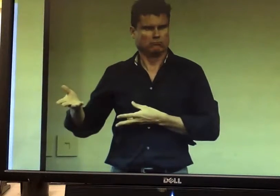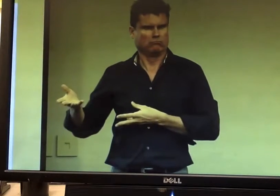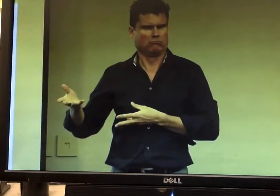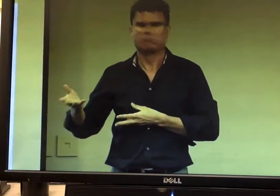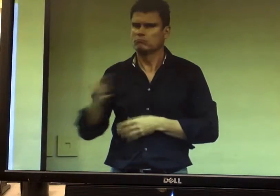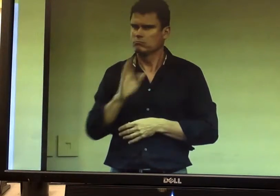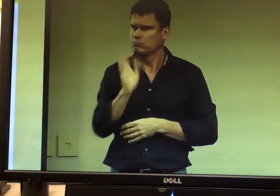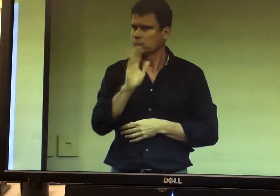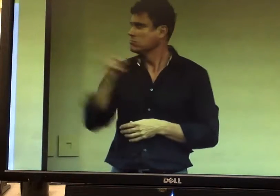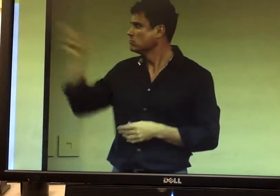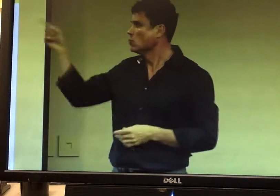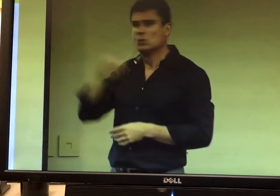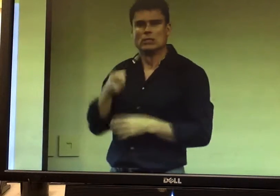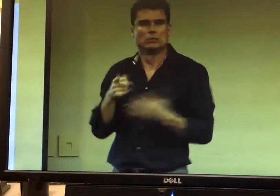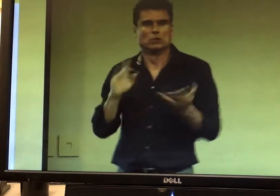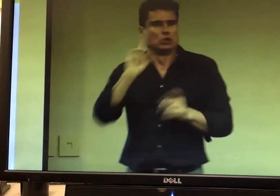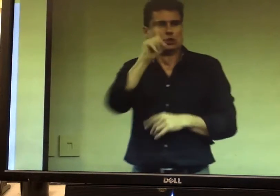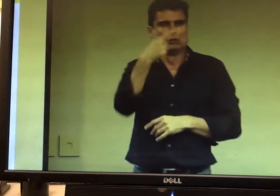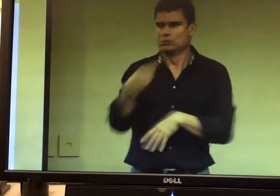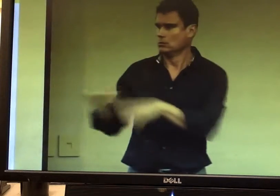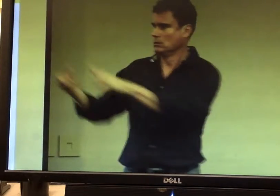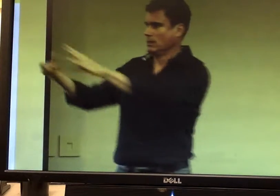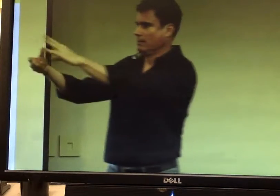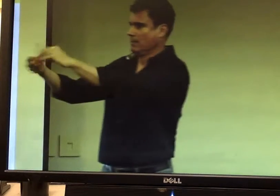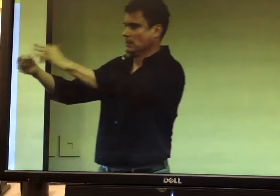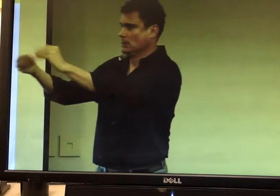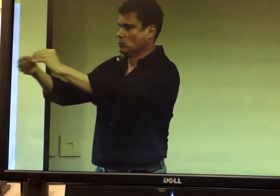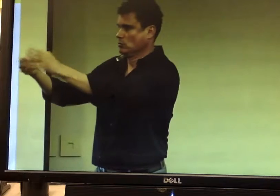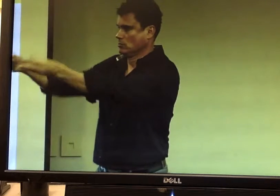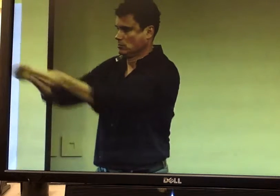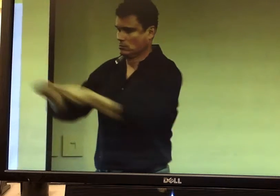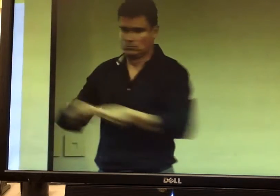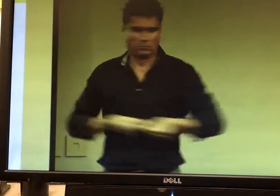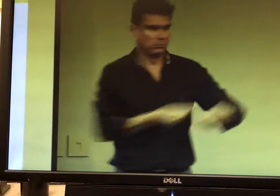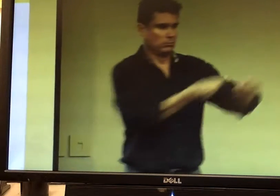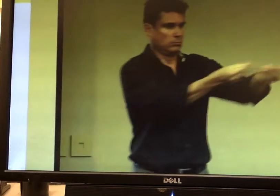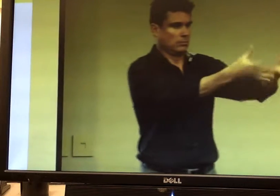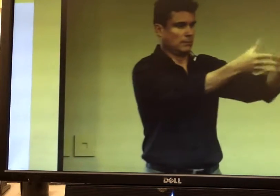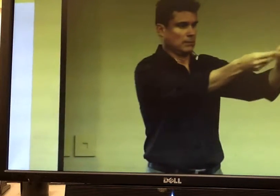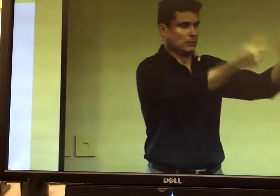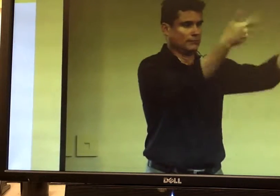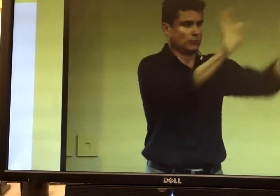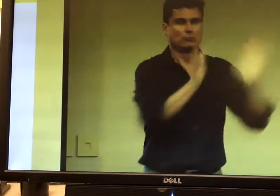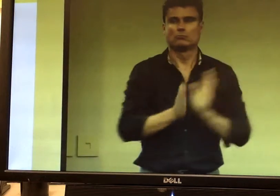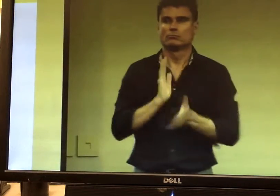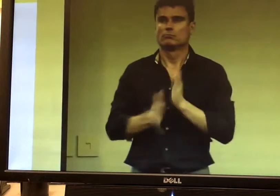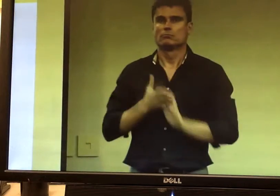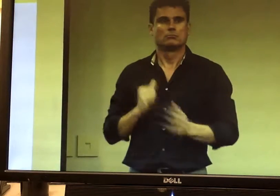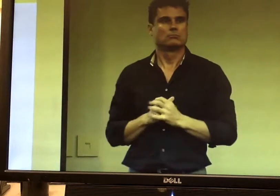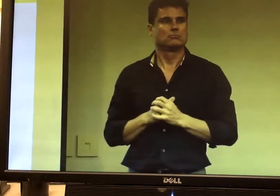information. But that's not always true. They don't always just take one